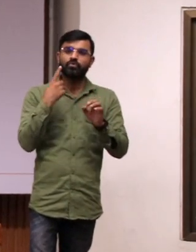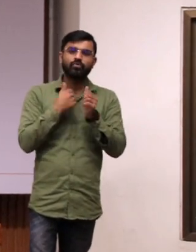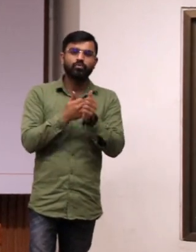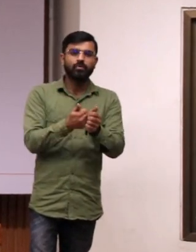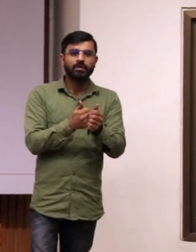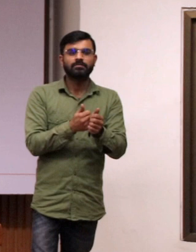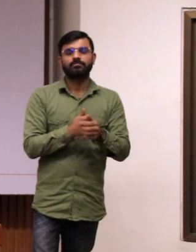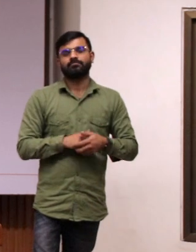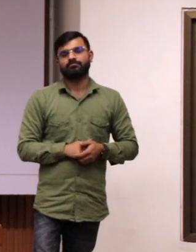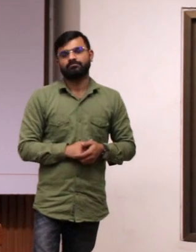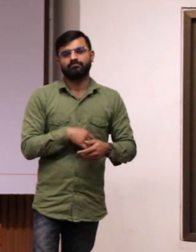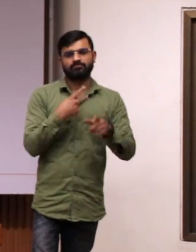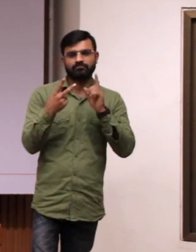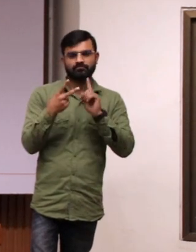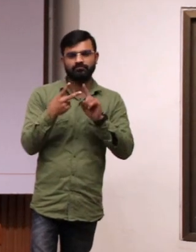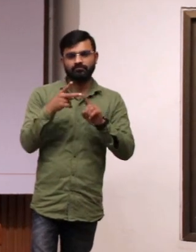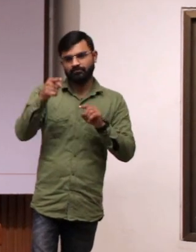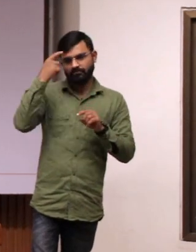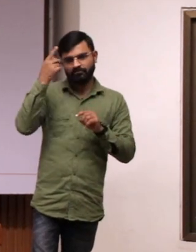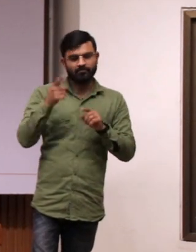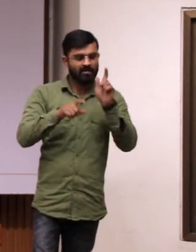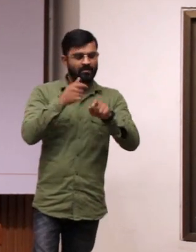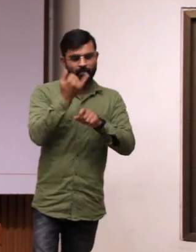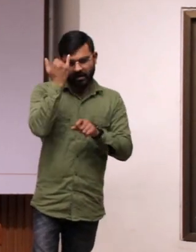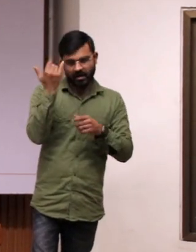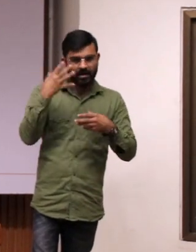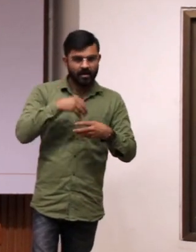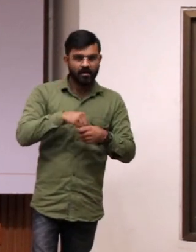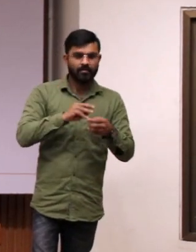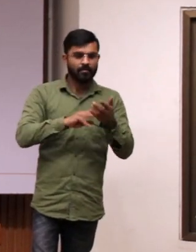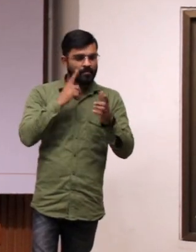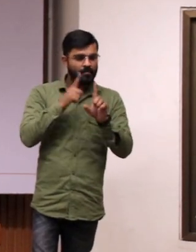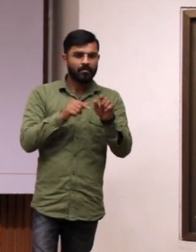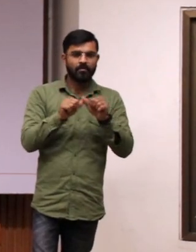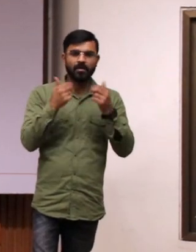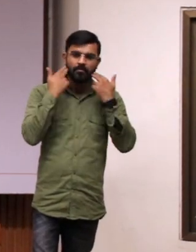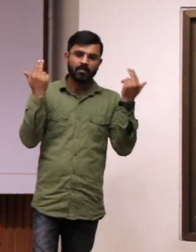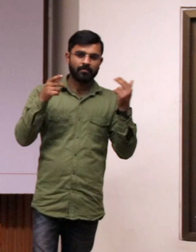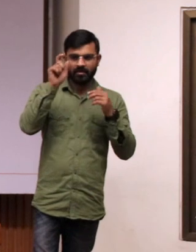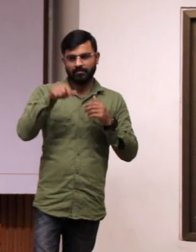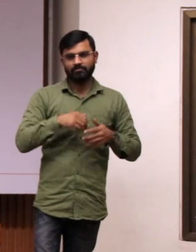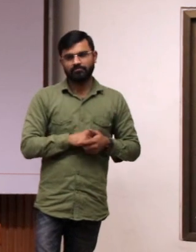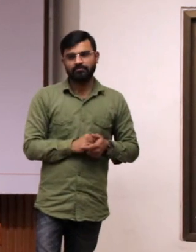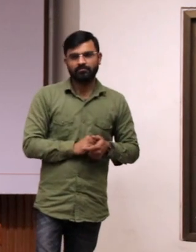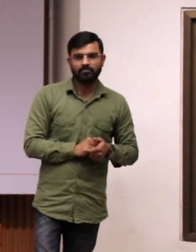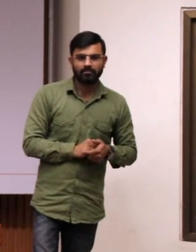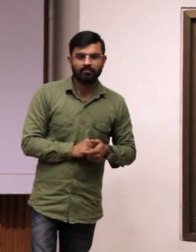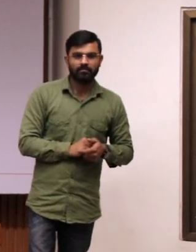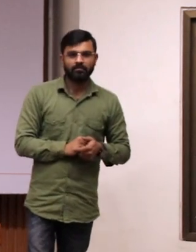fooling? Second, what do you think of this popular idea, such as Miyawaki, which has become so popular and has become